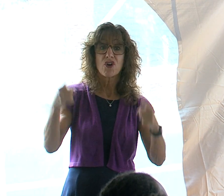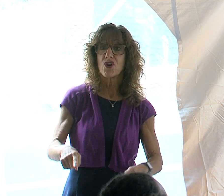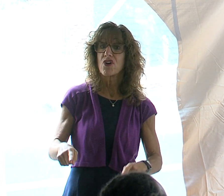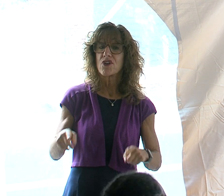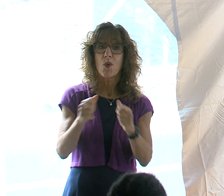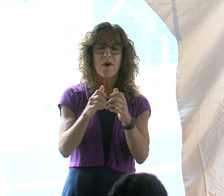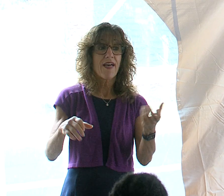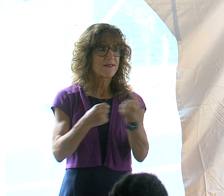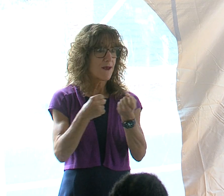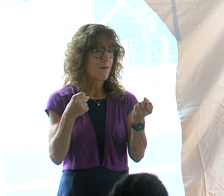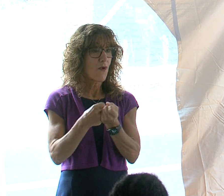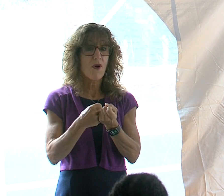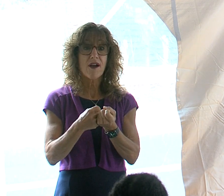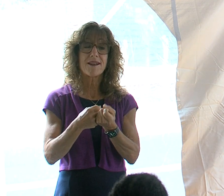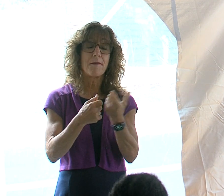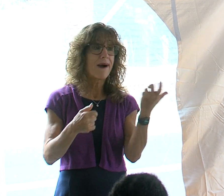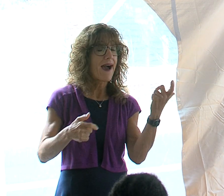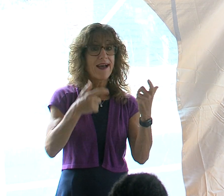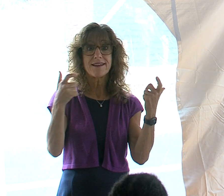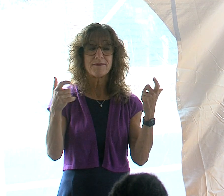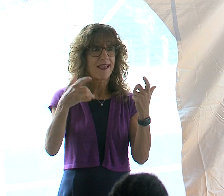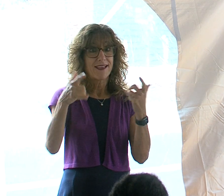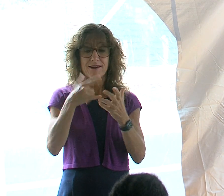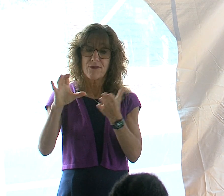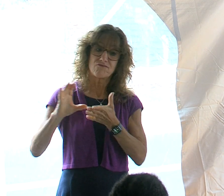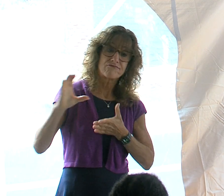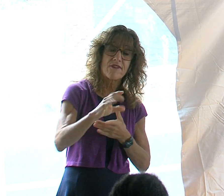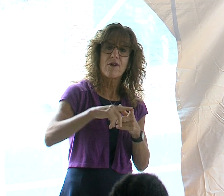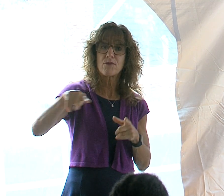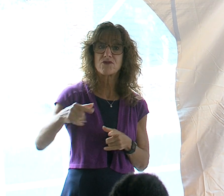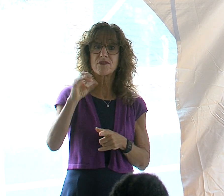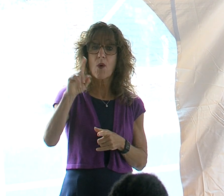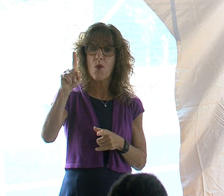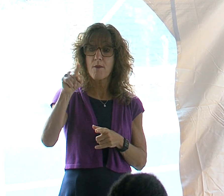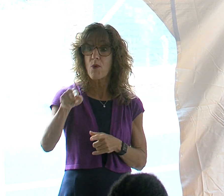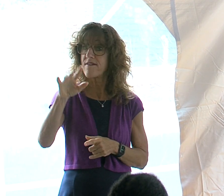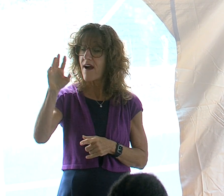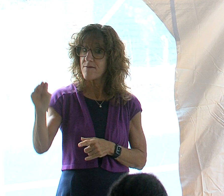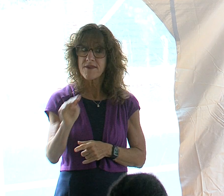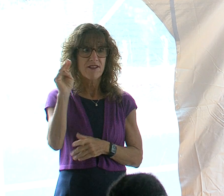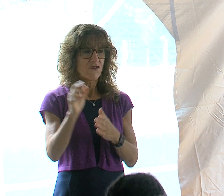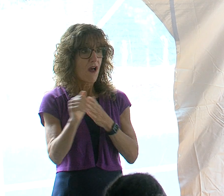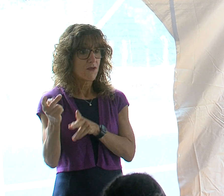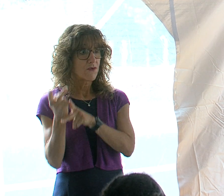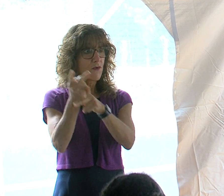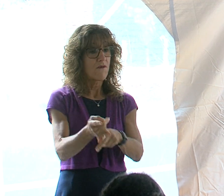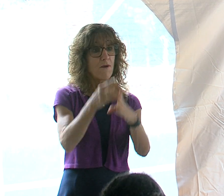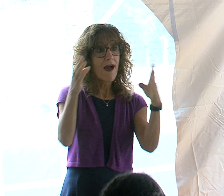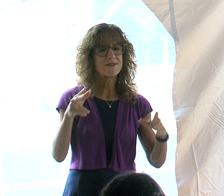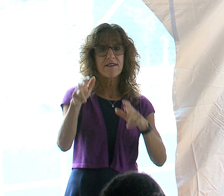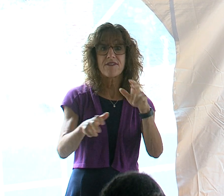support, a sizable portion of which came from Prince George's County, with a $1.5 million loan from their housing investment trust